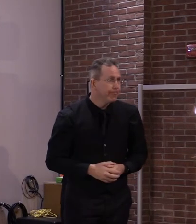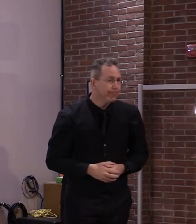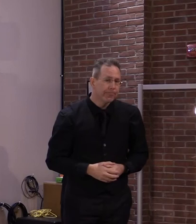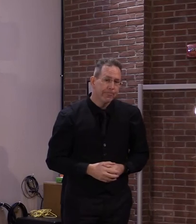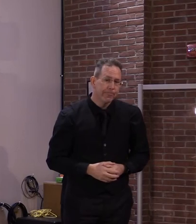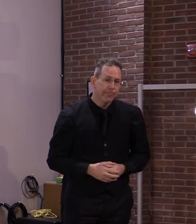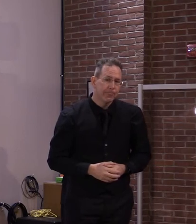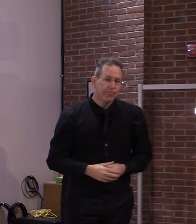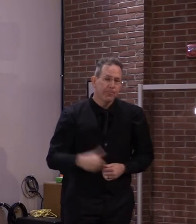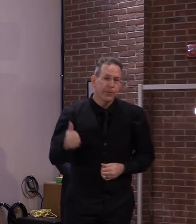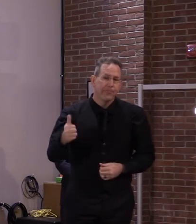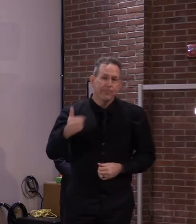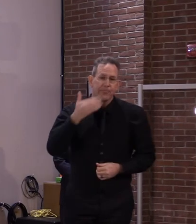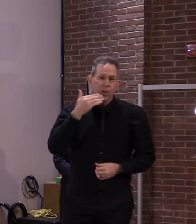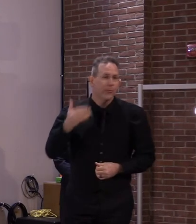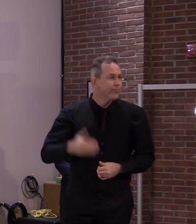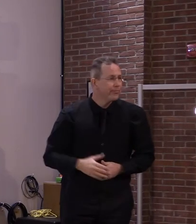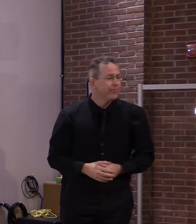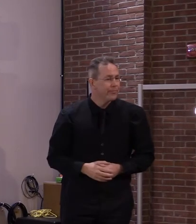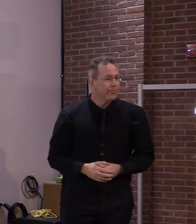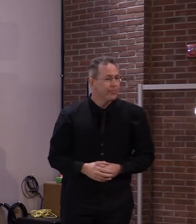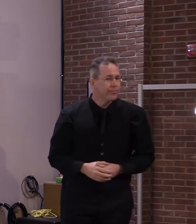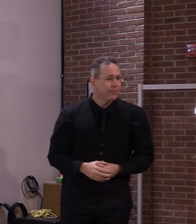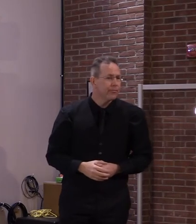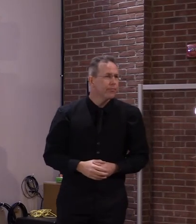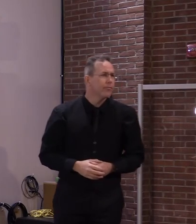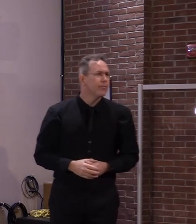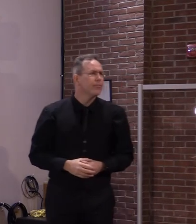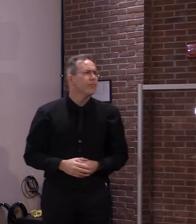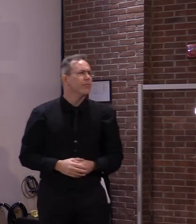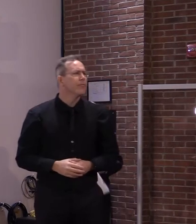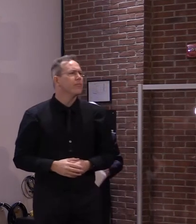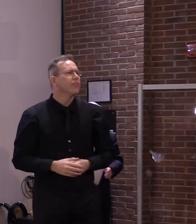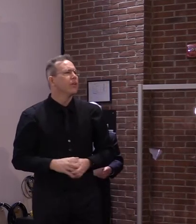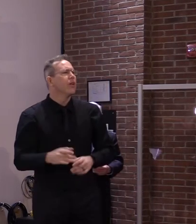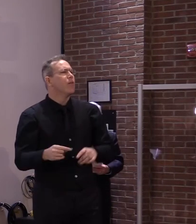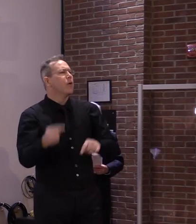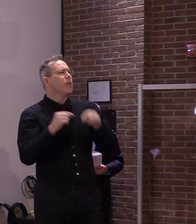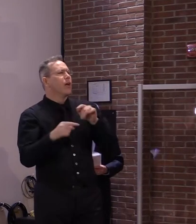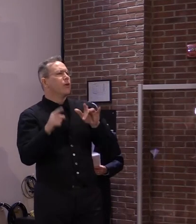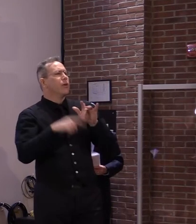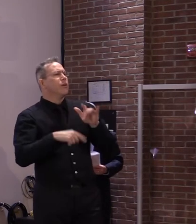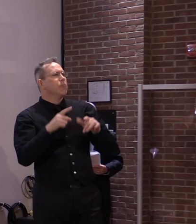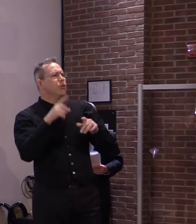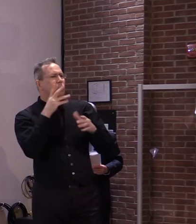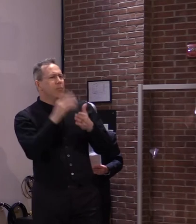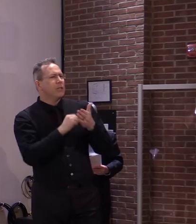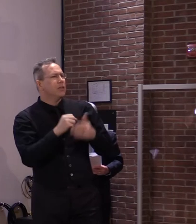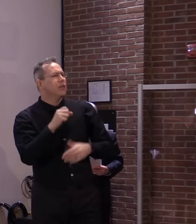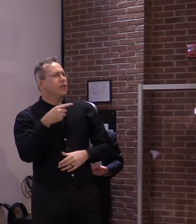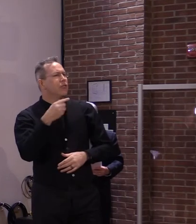thank you all right i'm going to go back to greg at the county courier